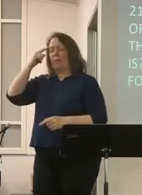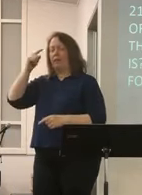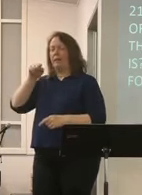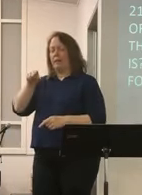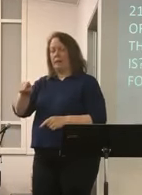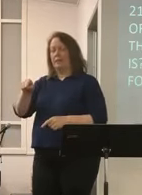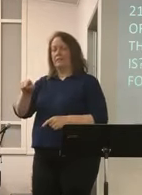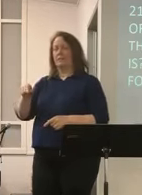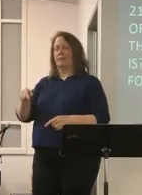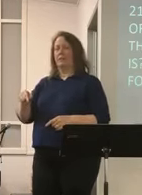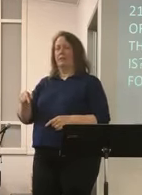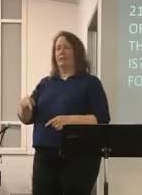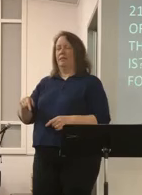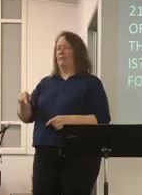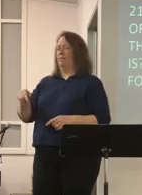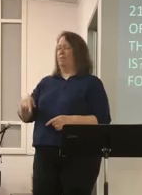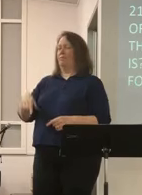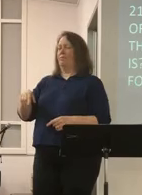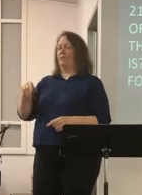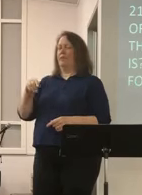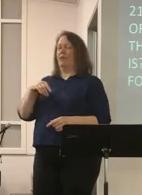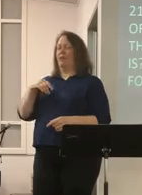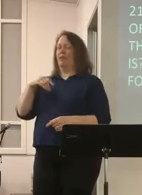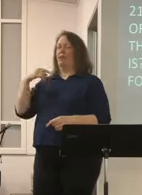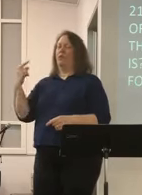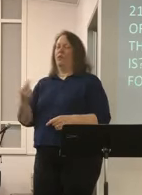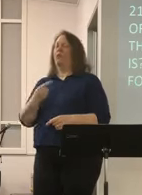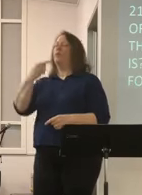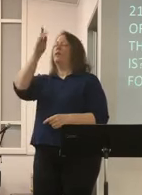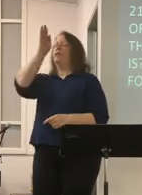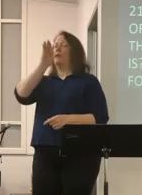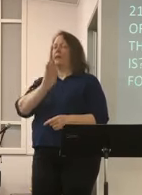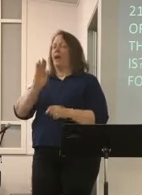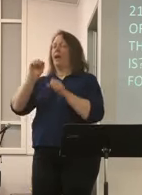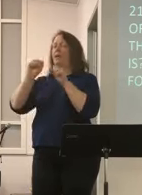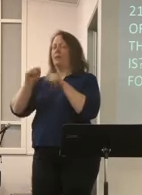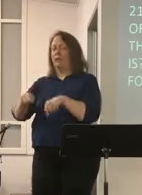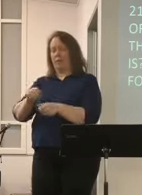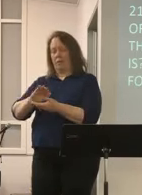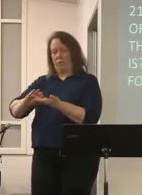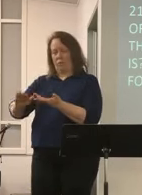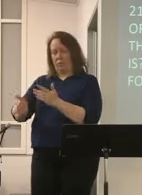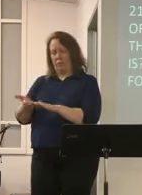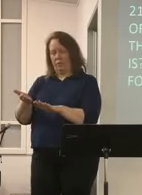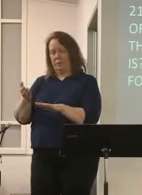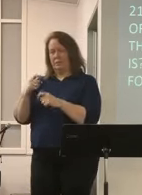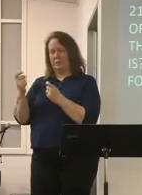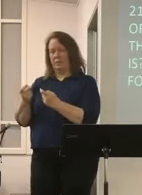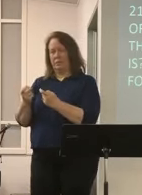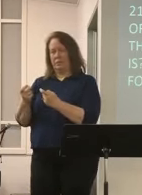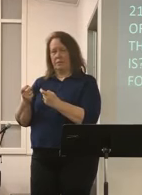is? That's blasphemy. Only God can forgive